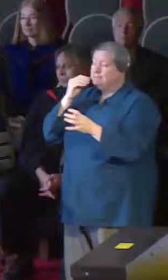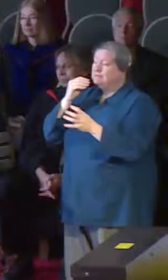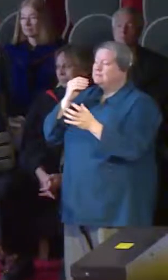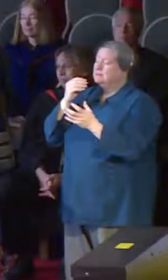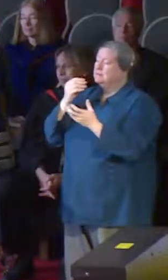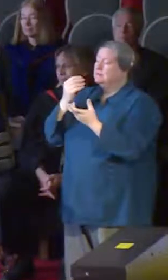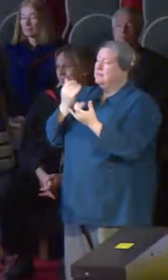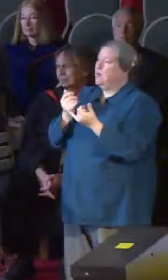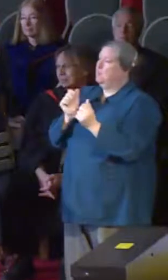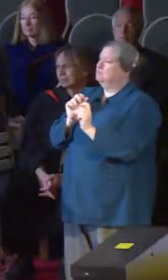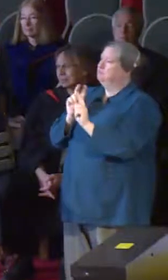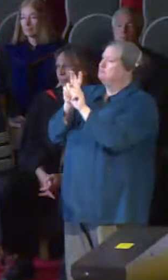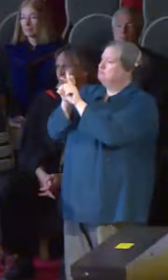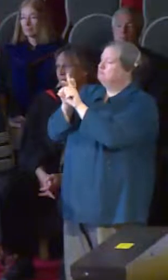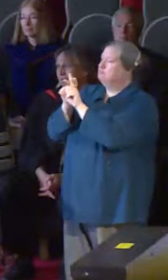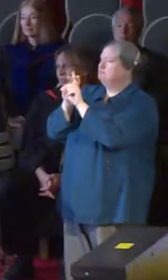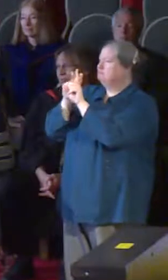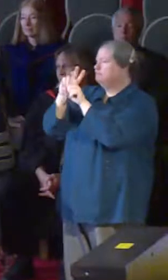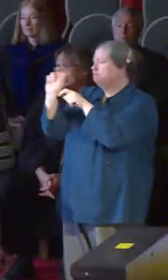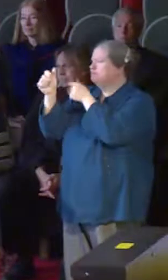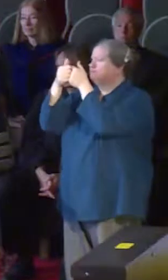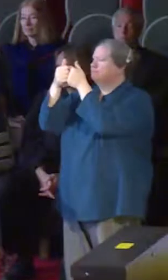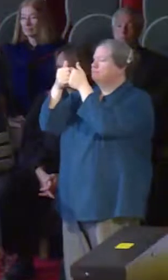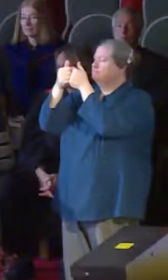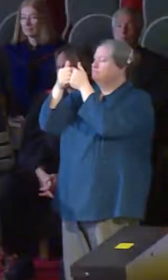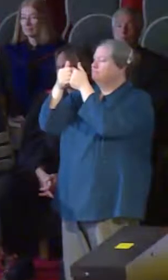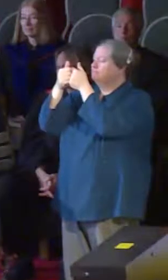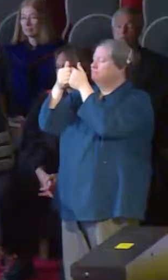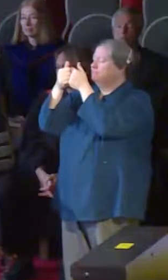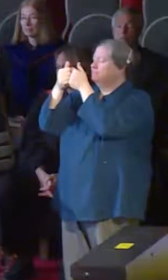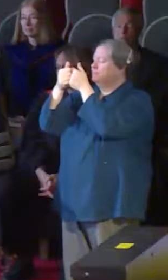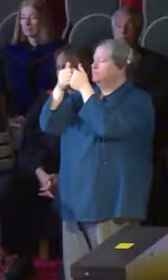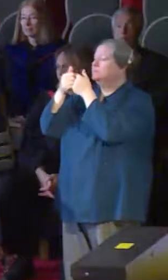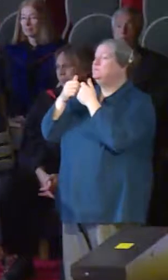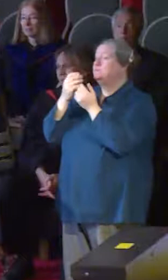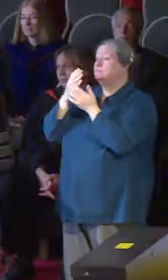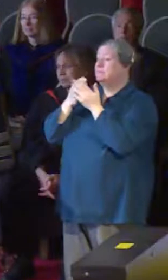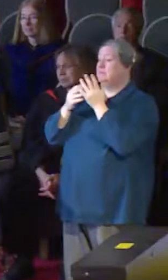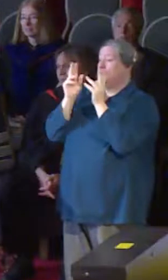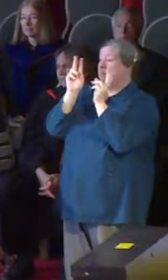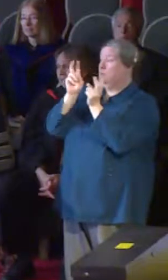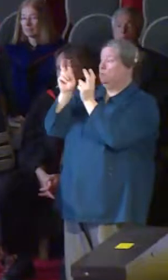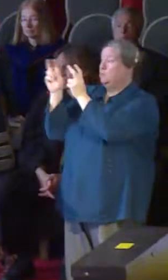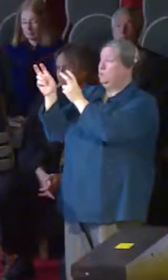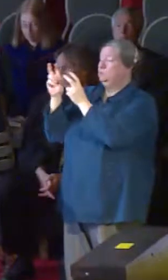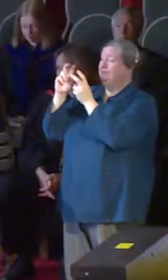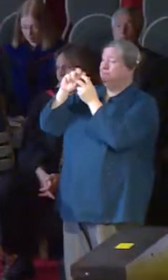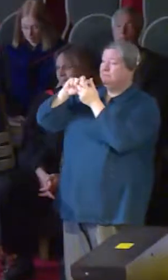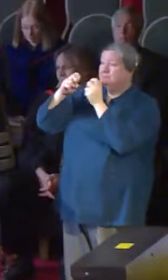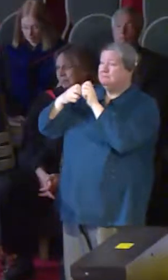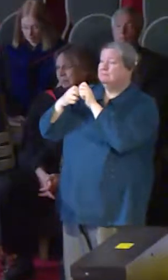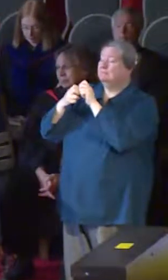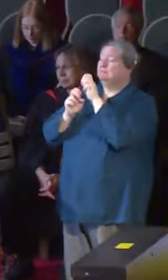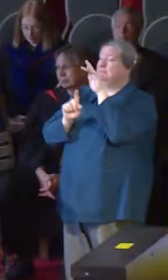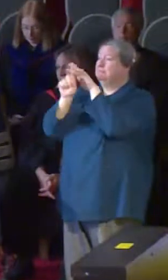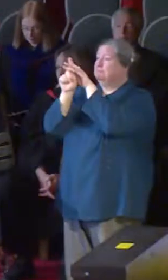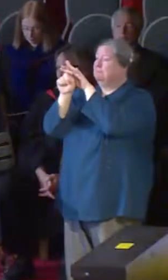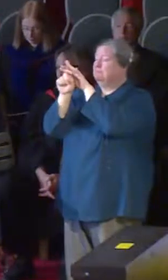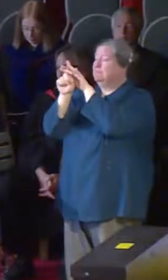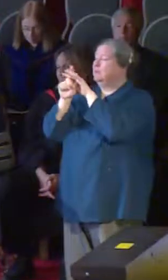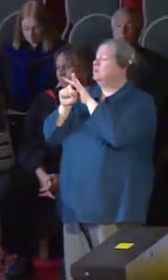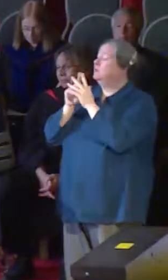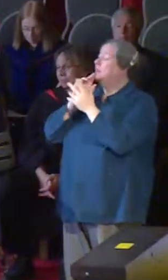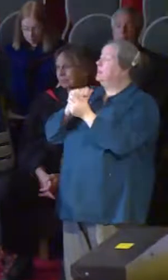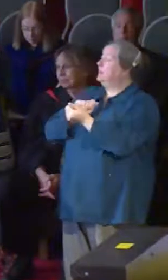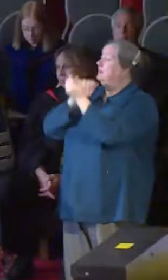increasingly complex issues. But of course, dealing with these important issues will not be easy.